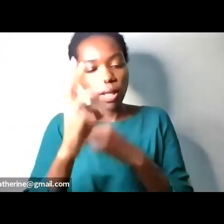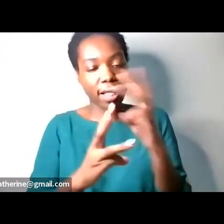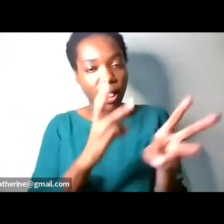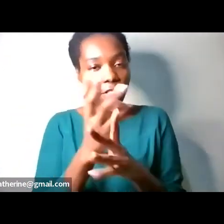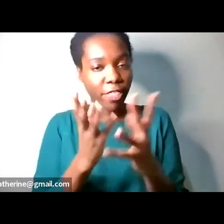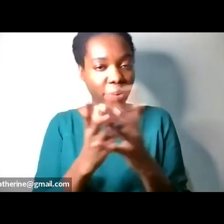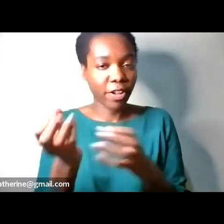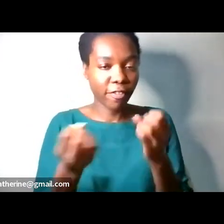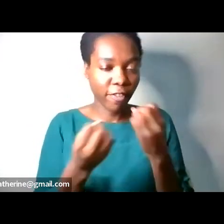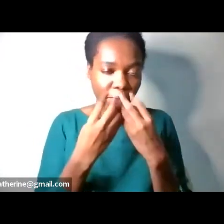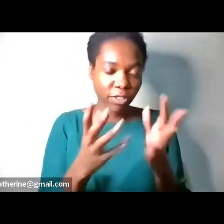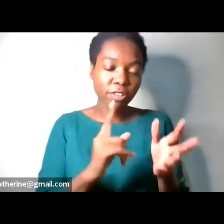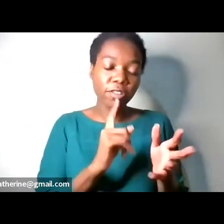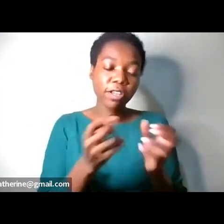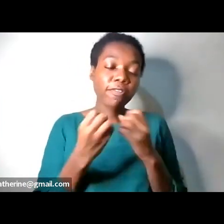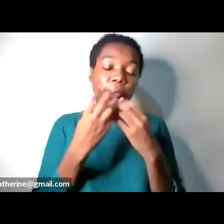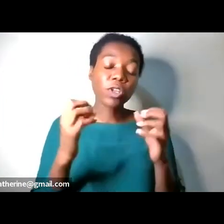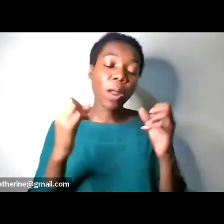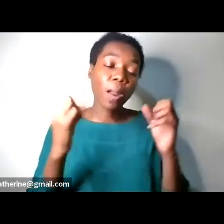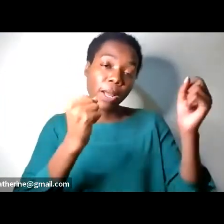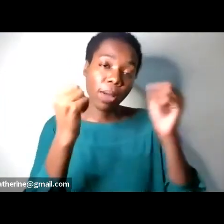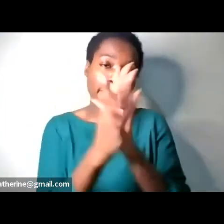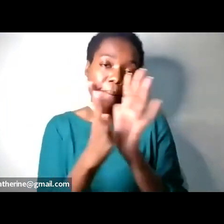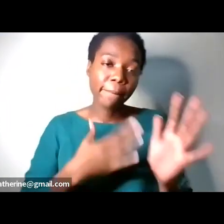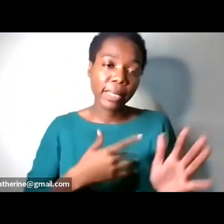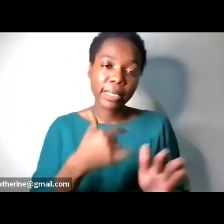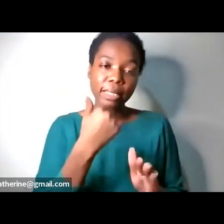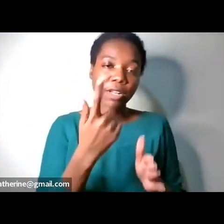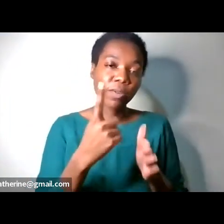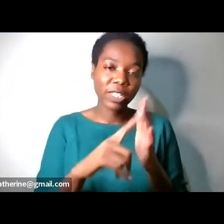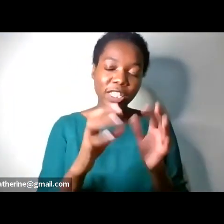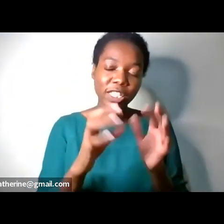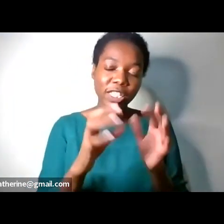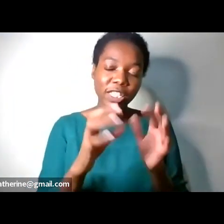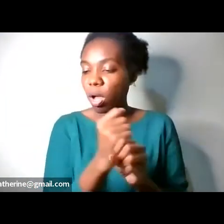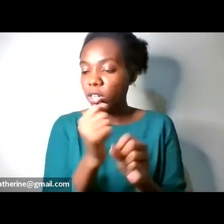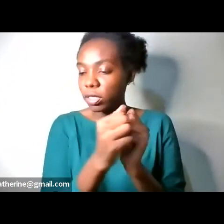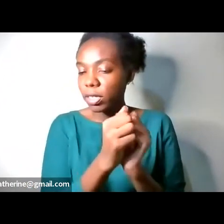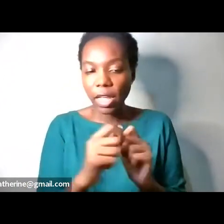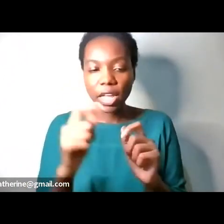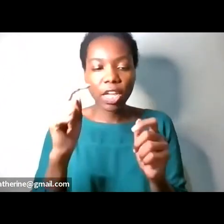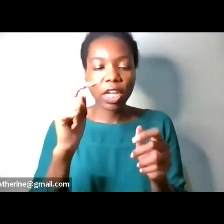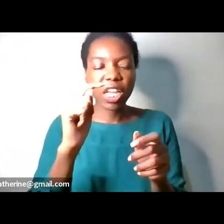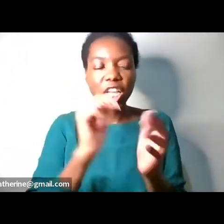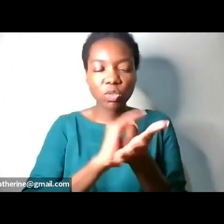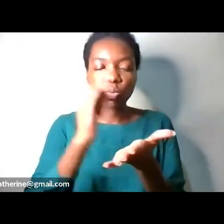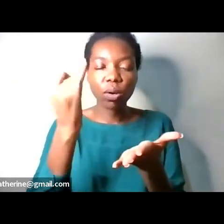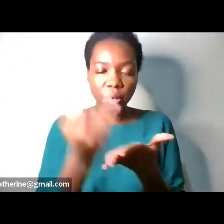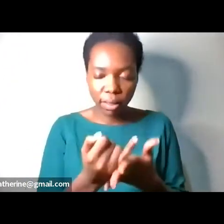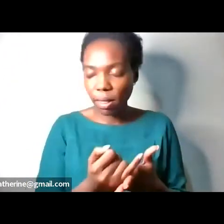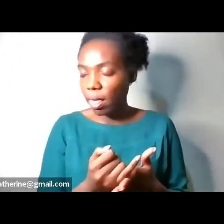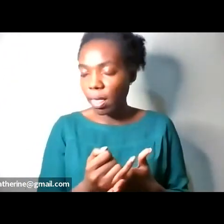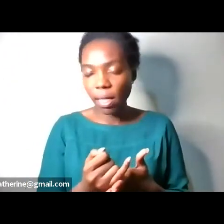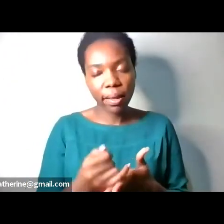So information is power. And I tell you, if you have ever dealt with insurance, you know very well that ignorance has